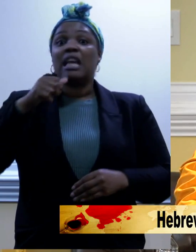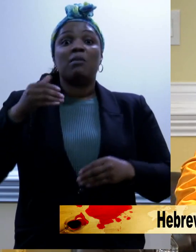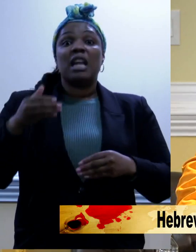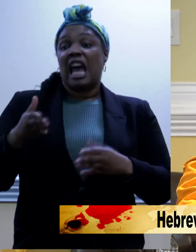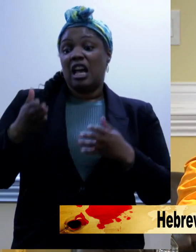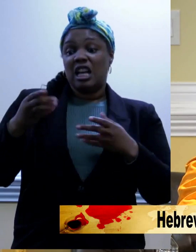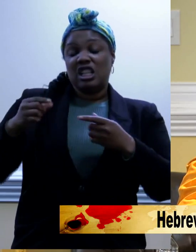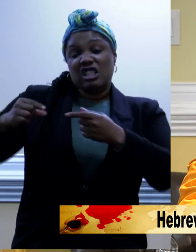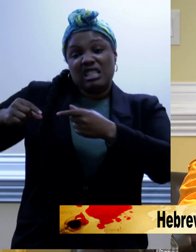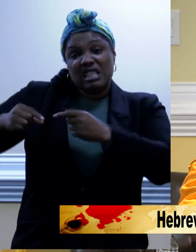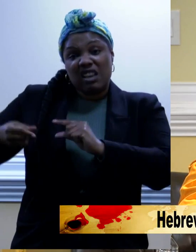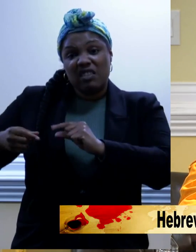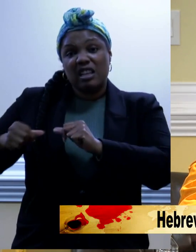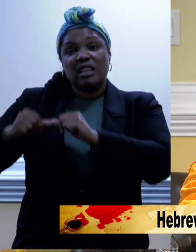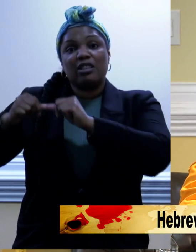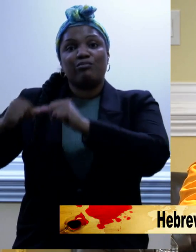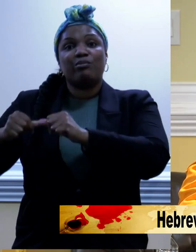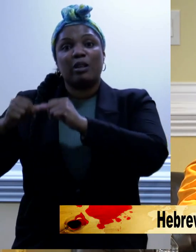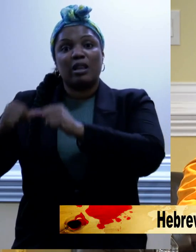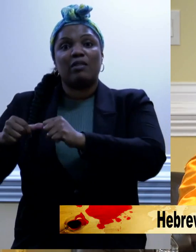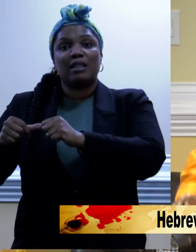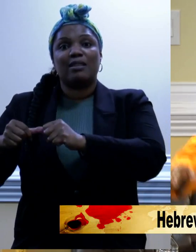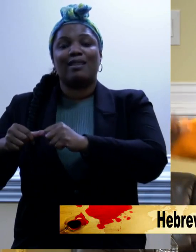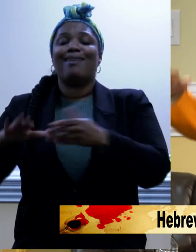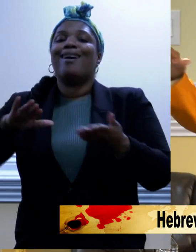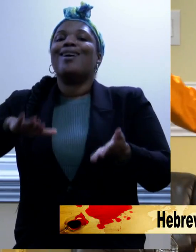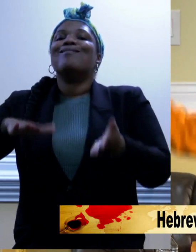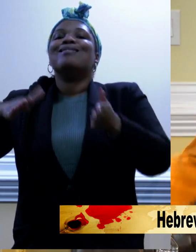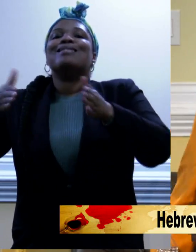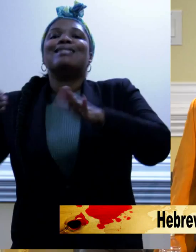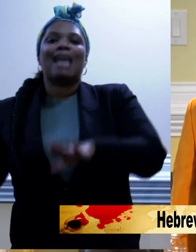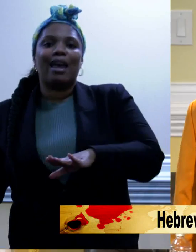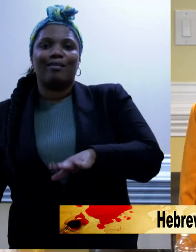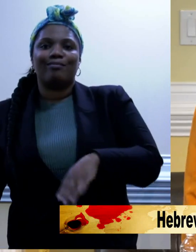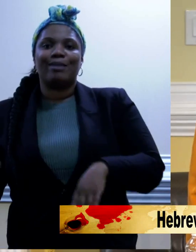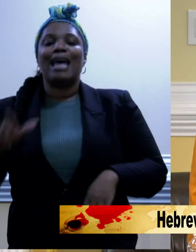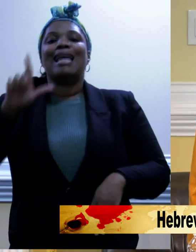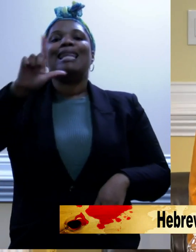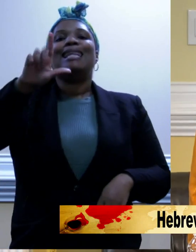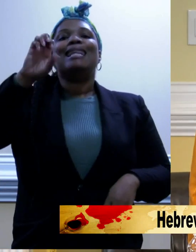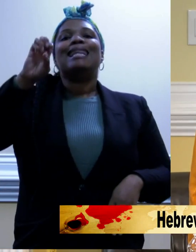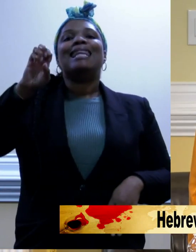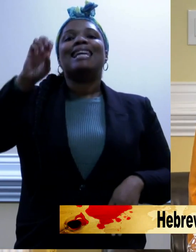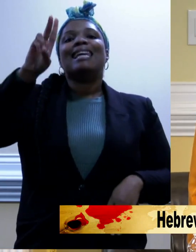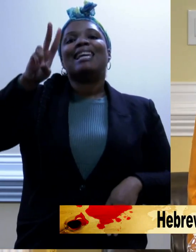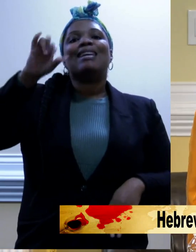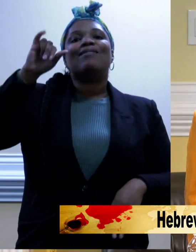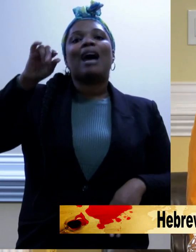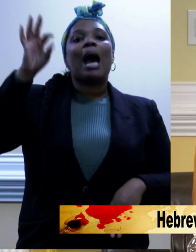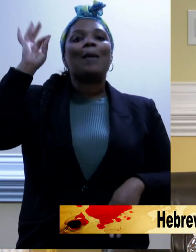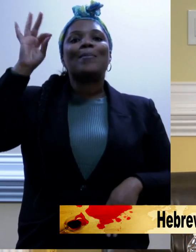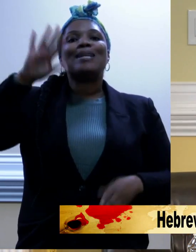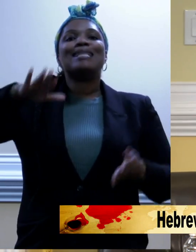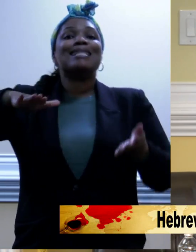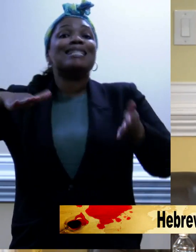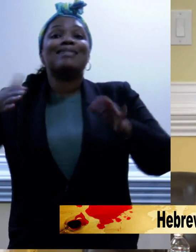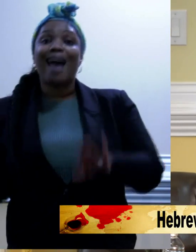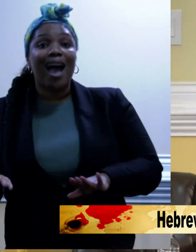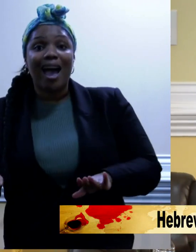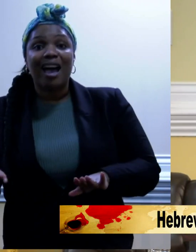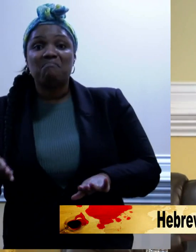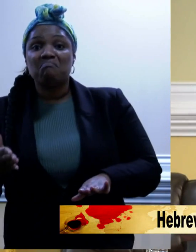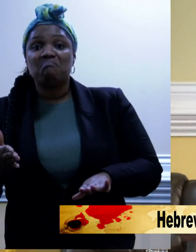suffered to continue by reason of death. Because they died. That's why the world went into